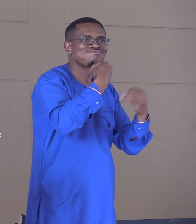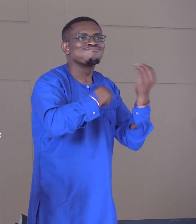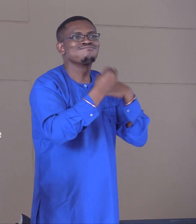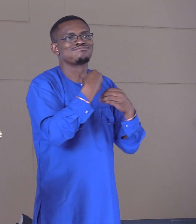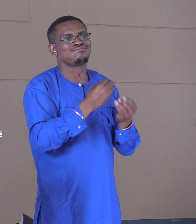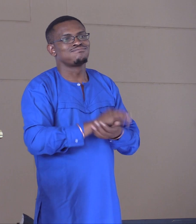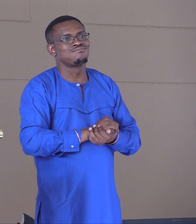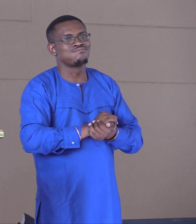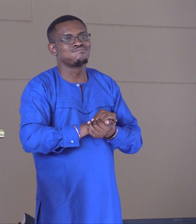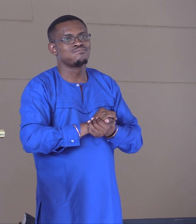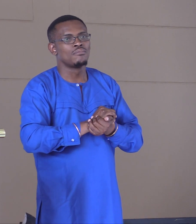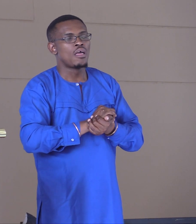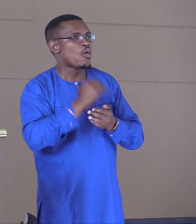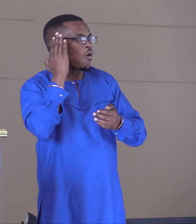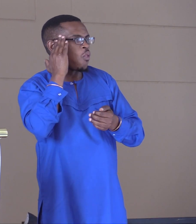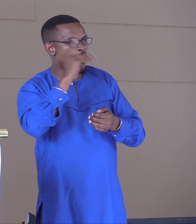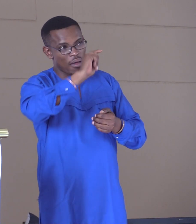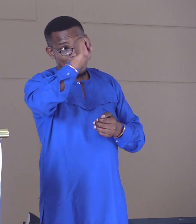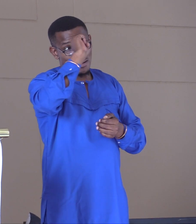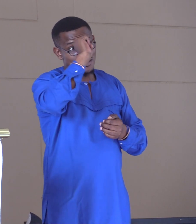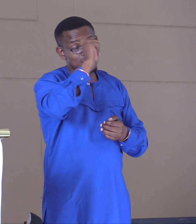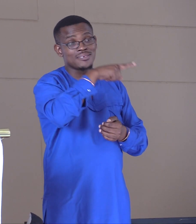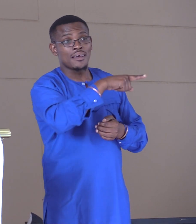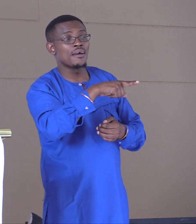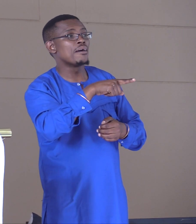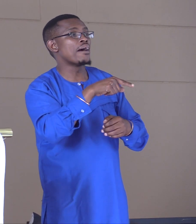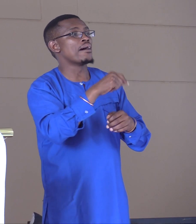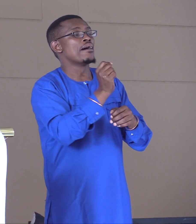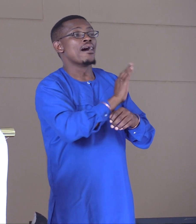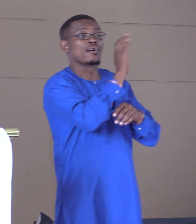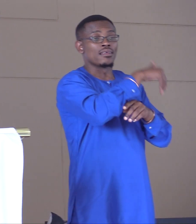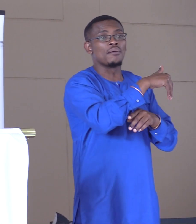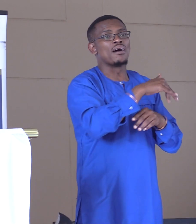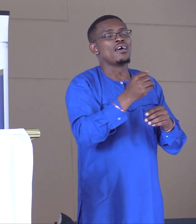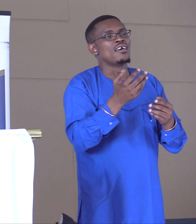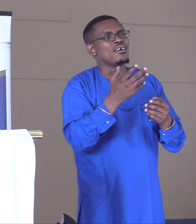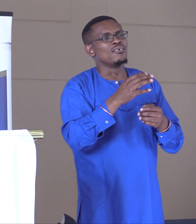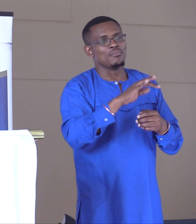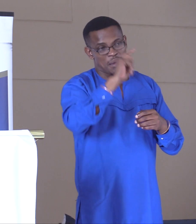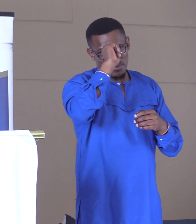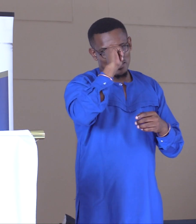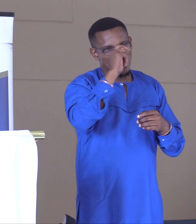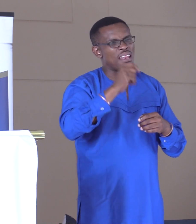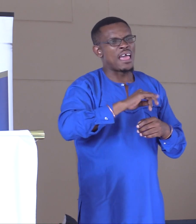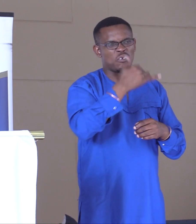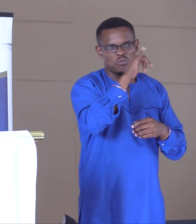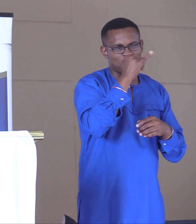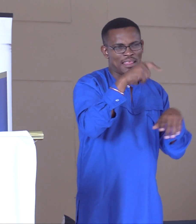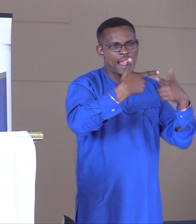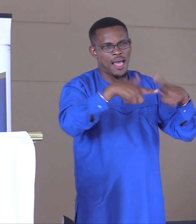Akere Majidaka Da, Le Majidaka Nkela, Lebo Diamond, Babo Tleba, Babo